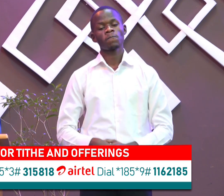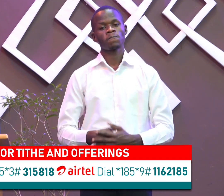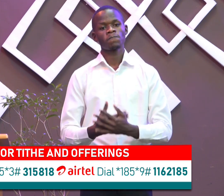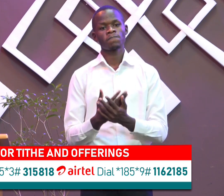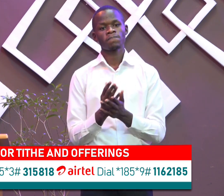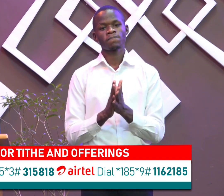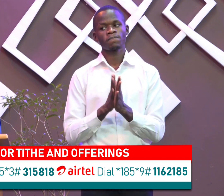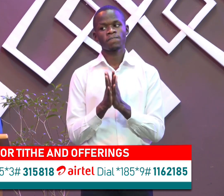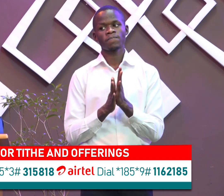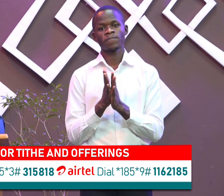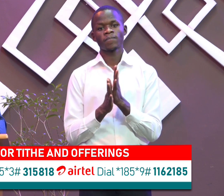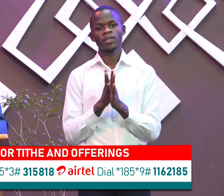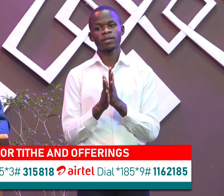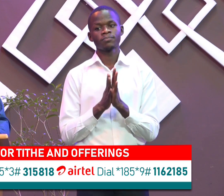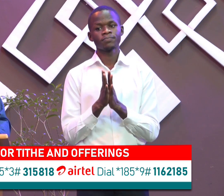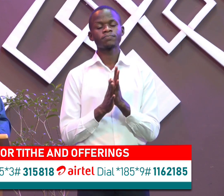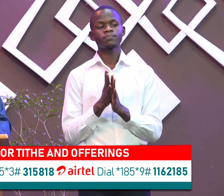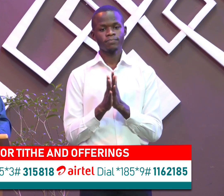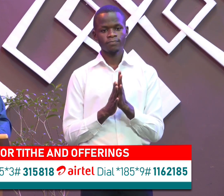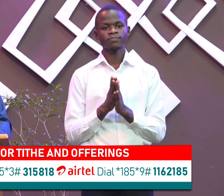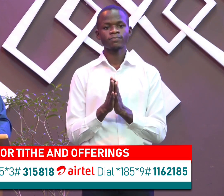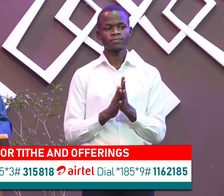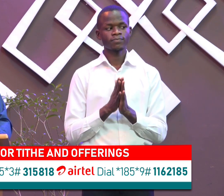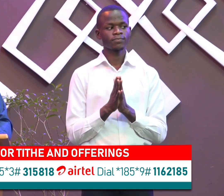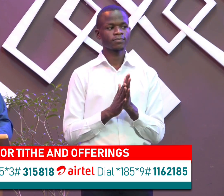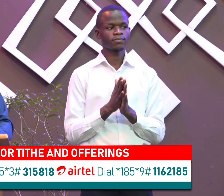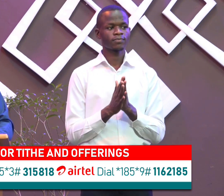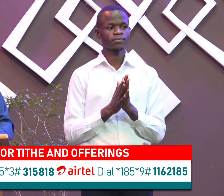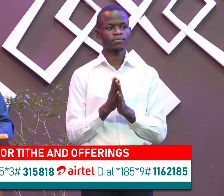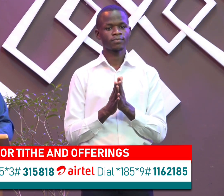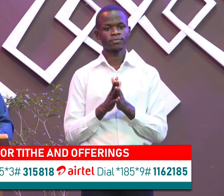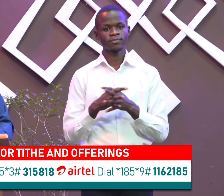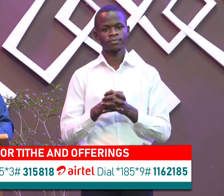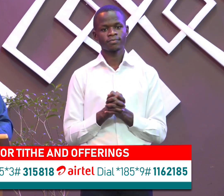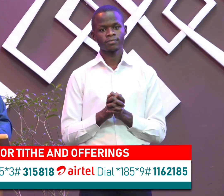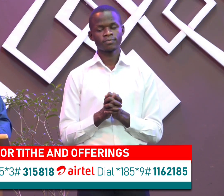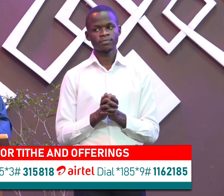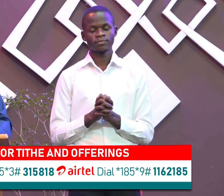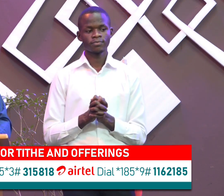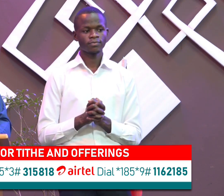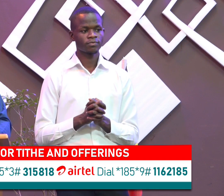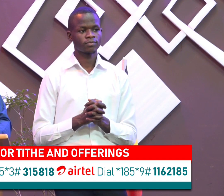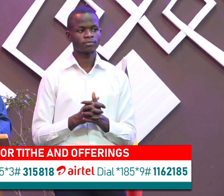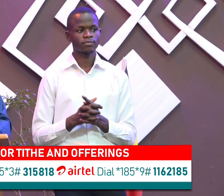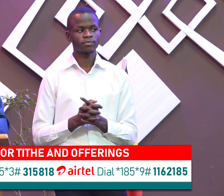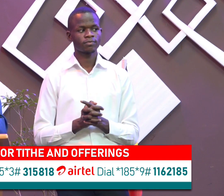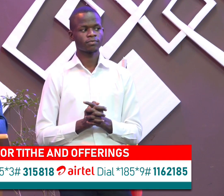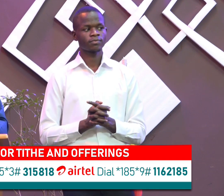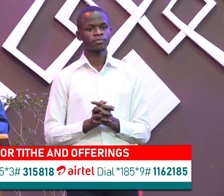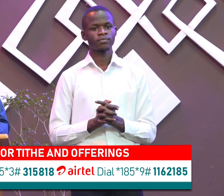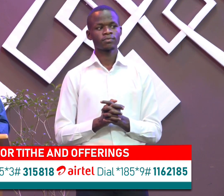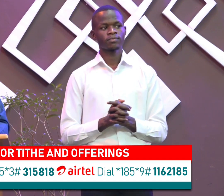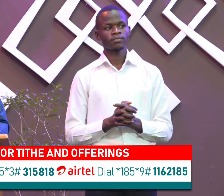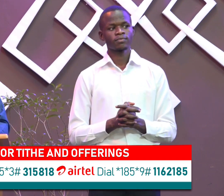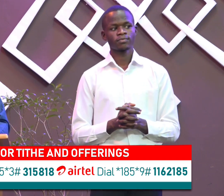closed. There is, even when the offices are closed, mm. you can talk to the askaris and ask for direction to where money can be put. We